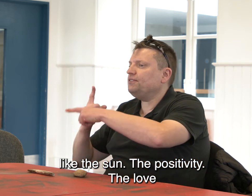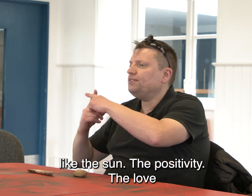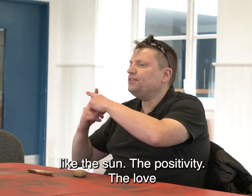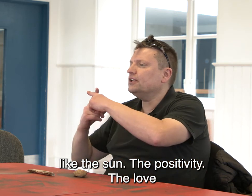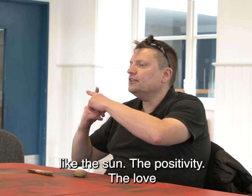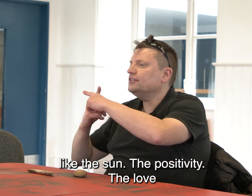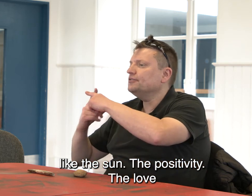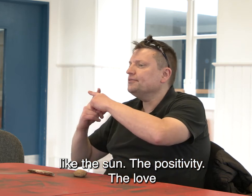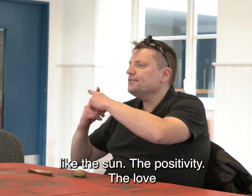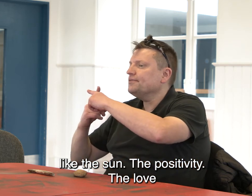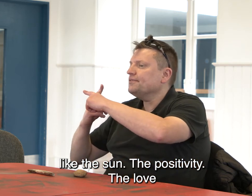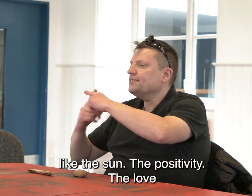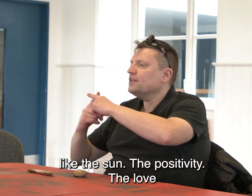The positivity,